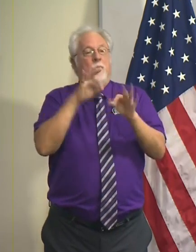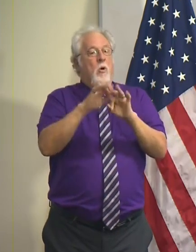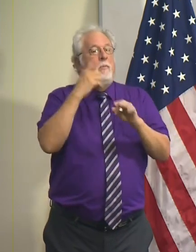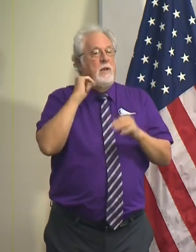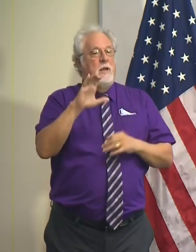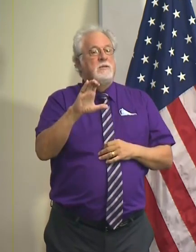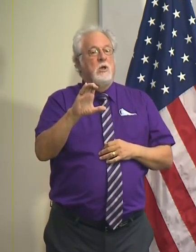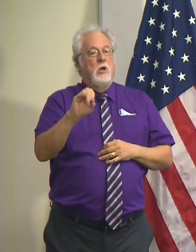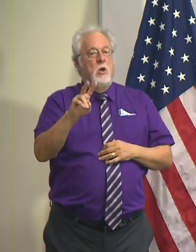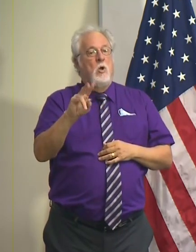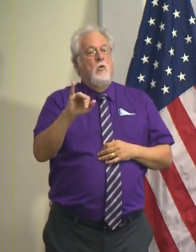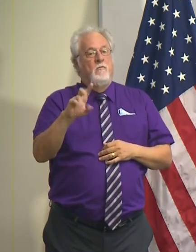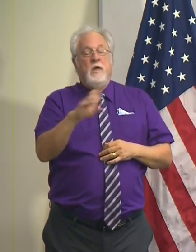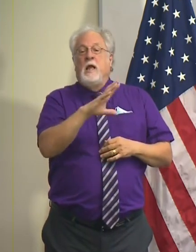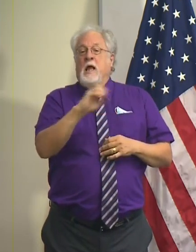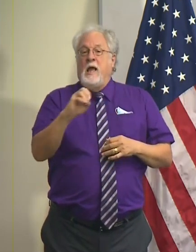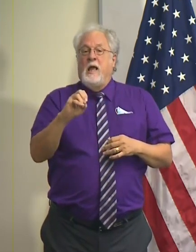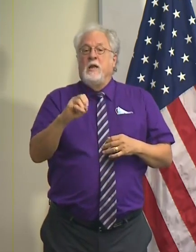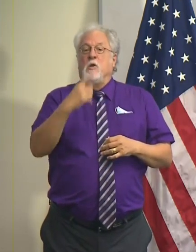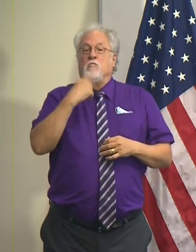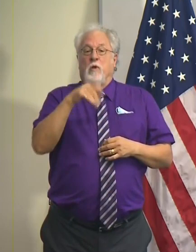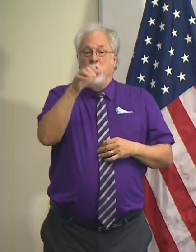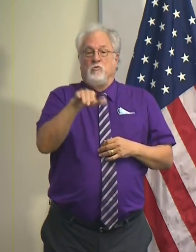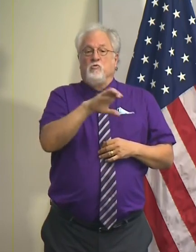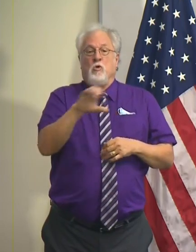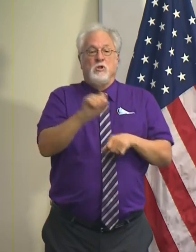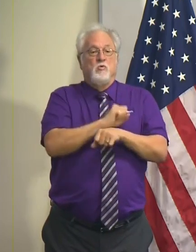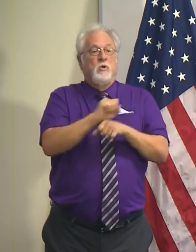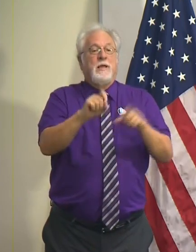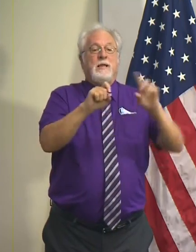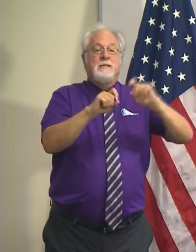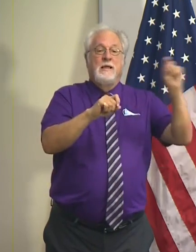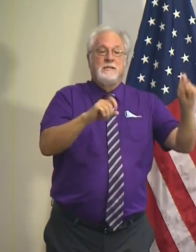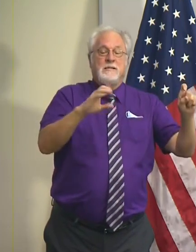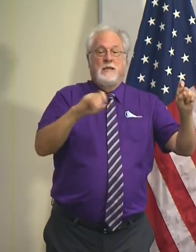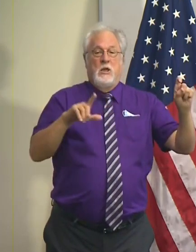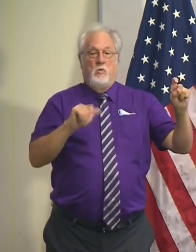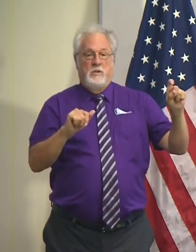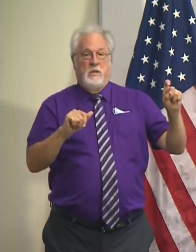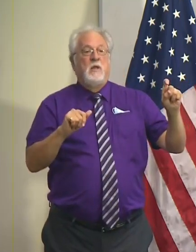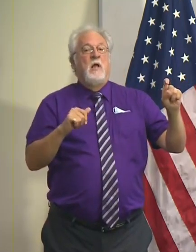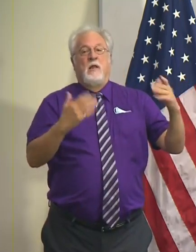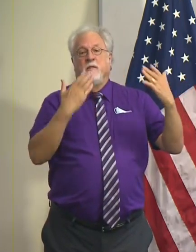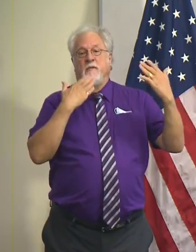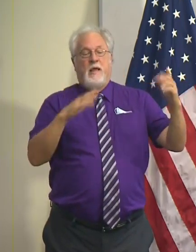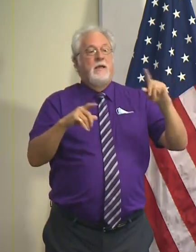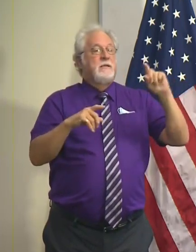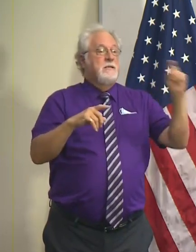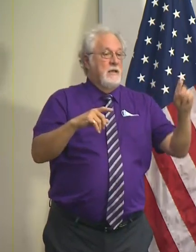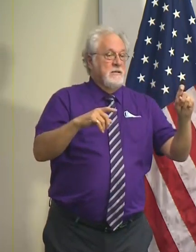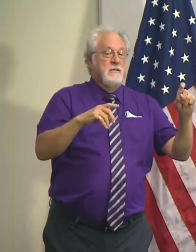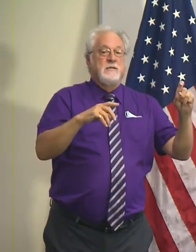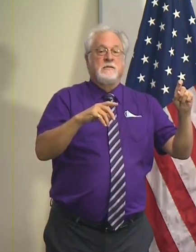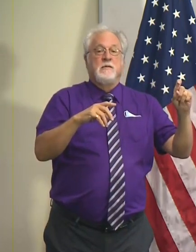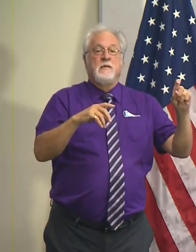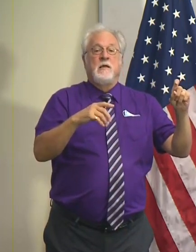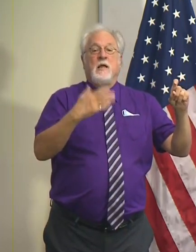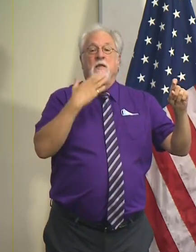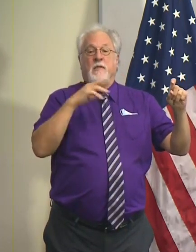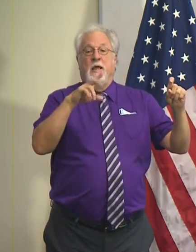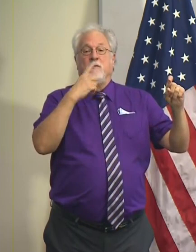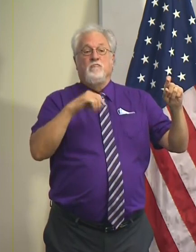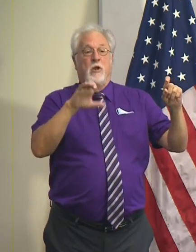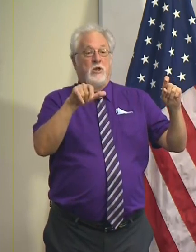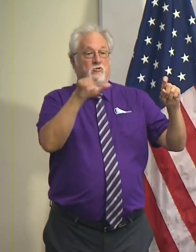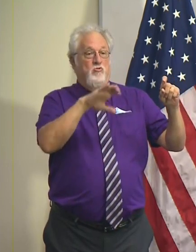of COVID, and the Red Cross is working both in Texas and in Louisiana. So we want to thank Texas. We want to thank the